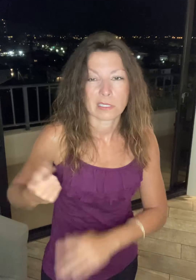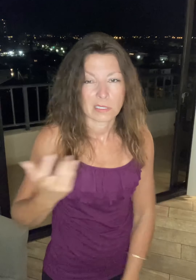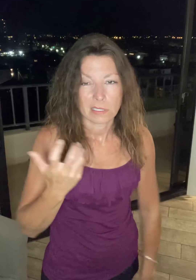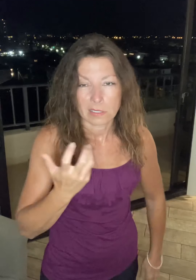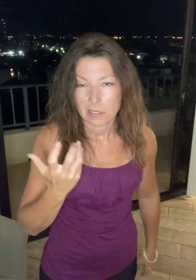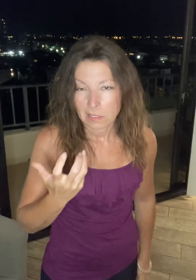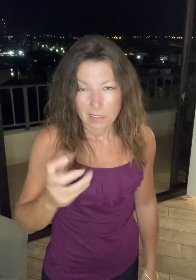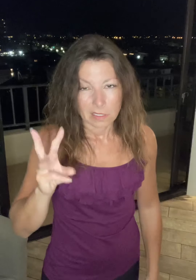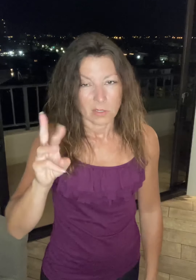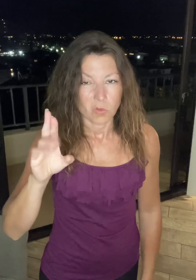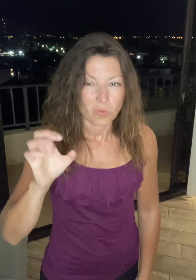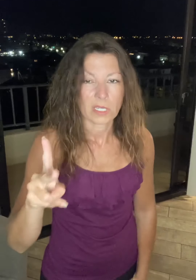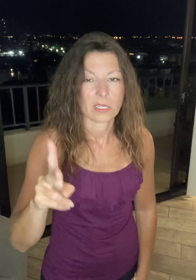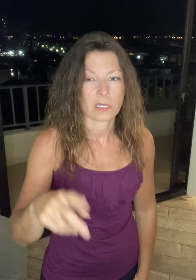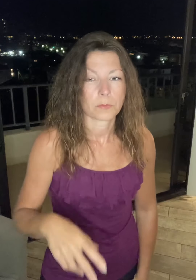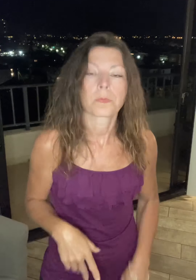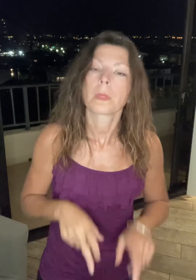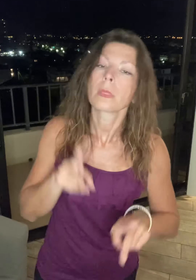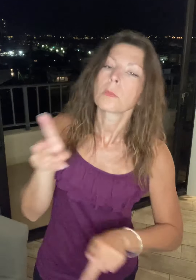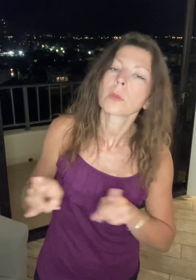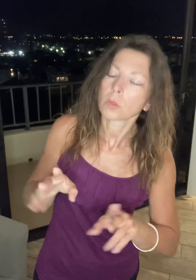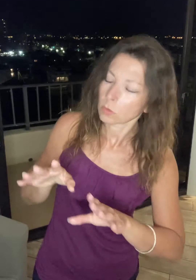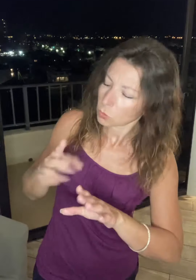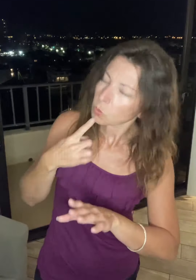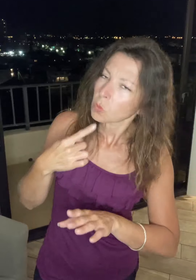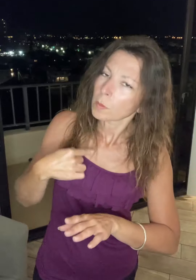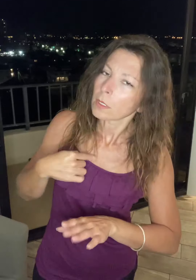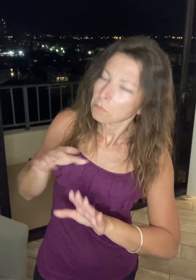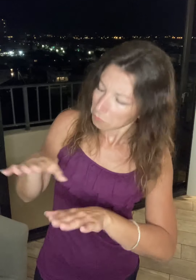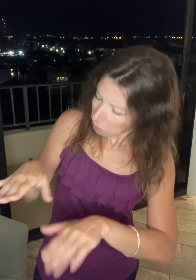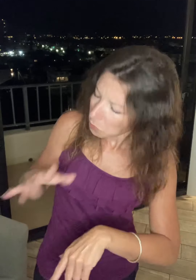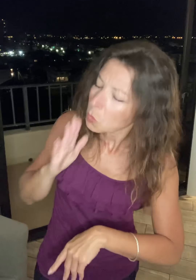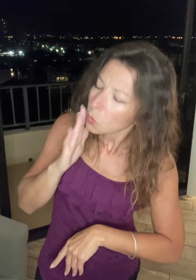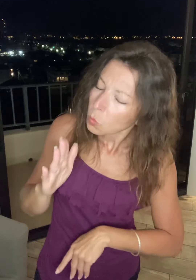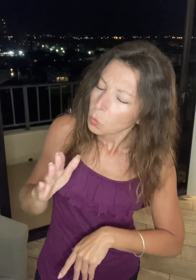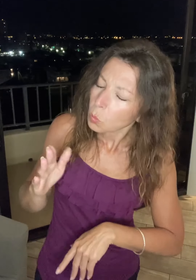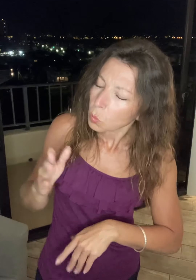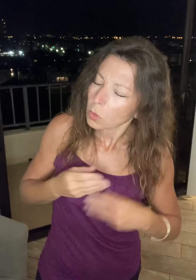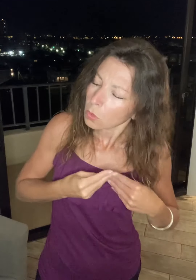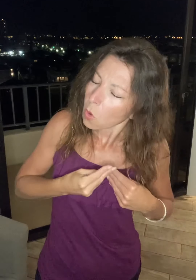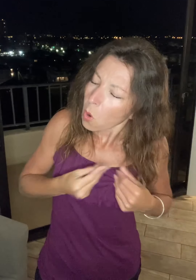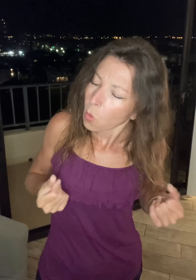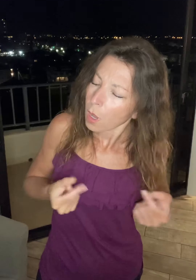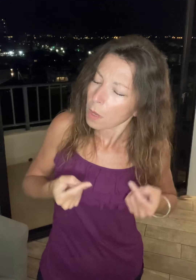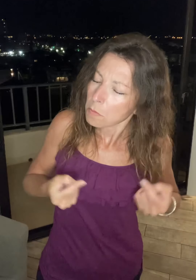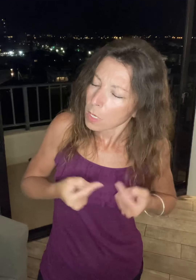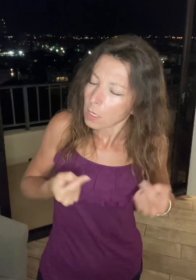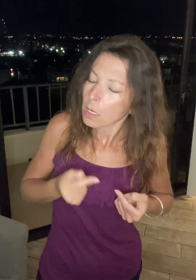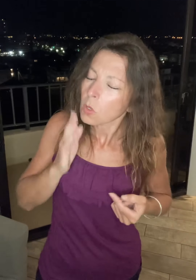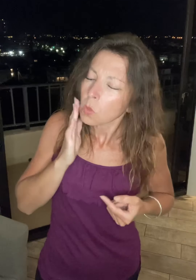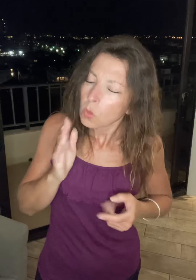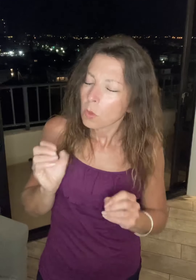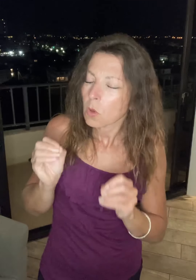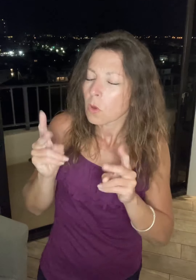wreck, said, time will heal, the pain will go away, but everything that reminds me of you when it